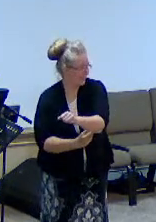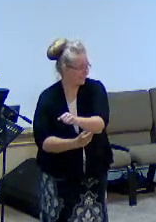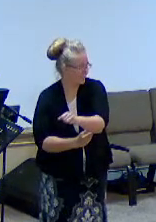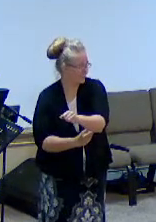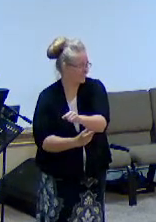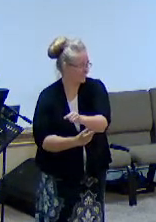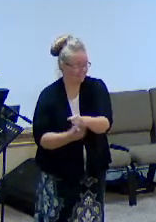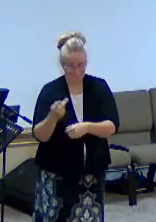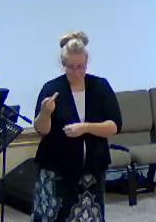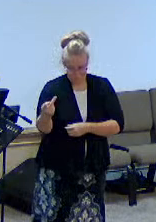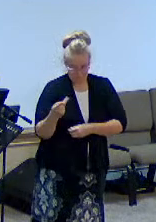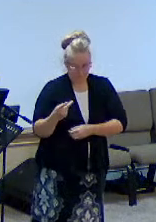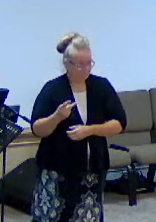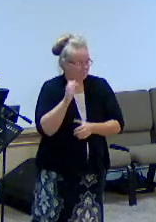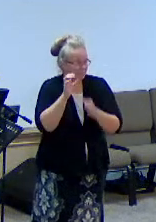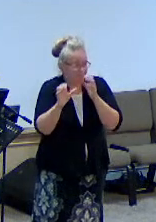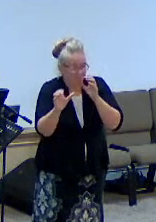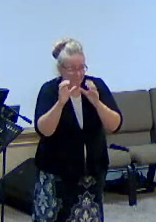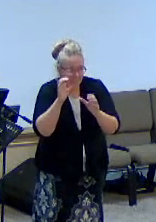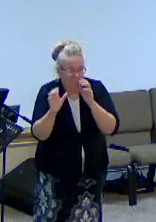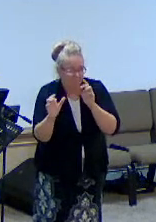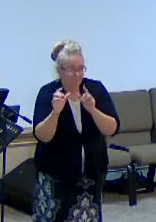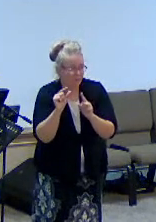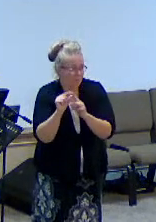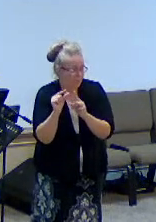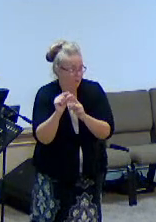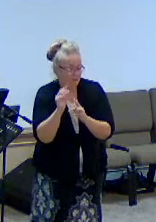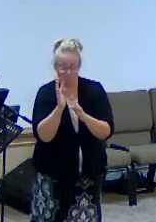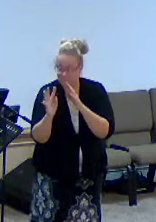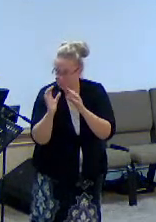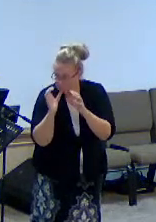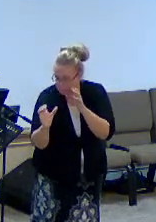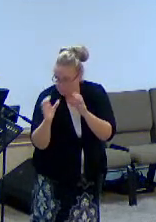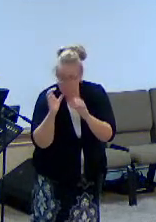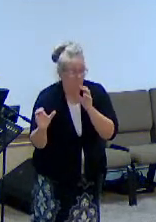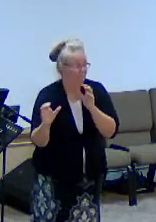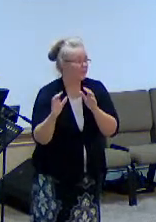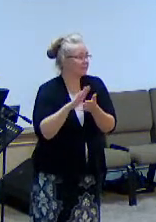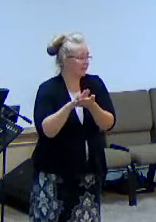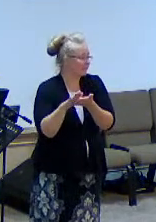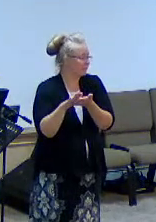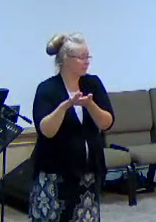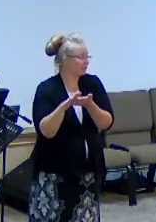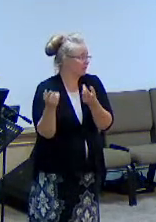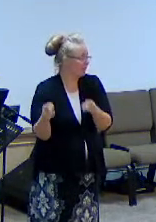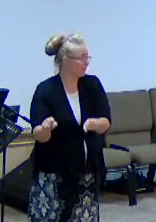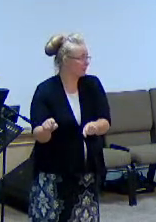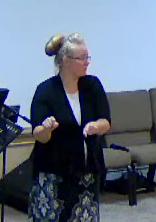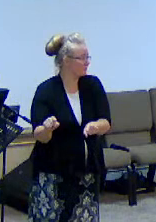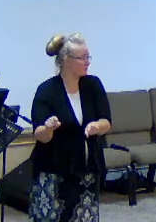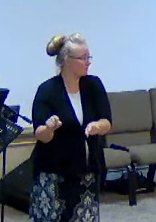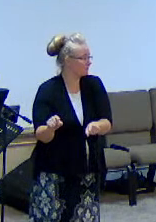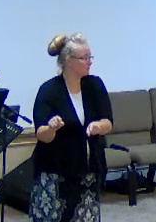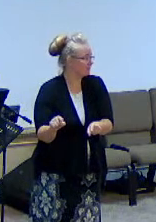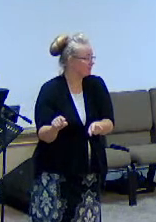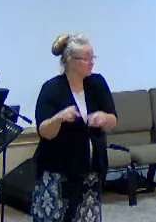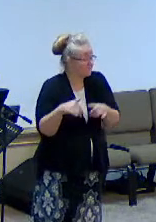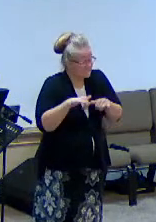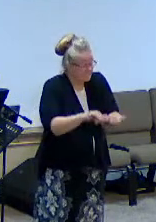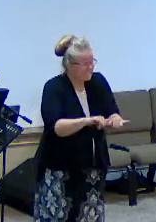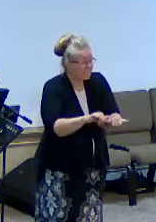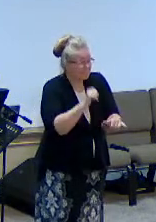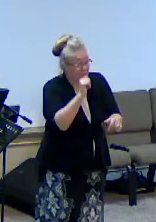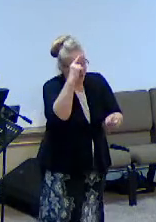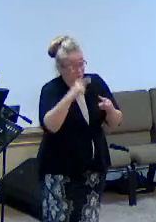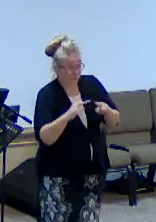amen, for a transaction of words that are civil to happen. You can still disagree,